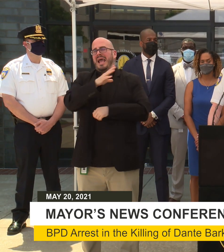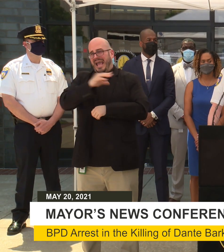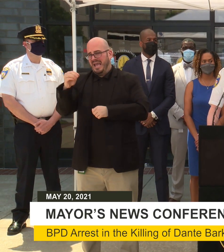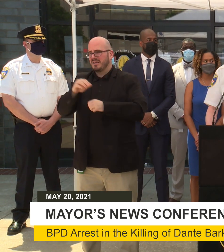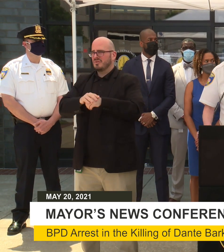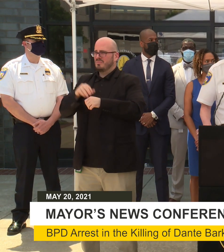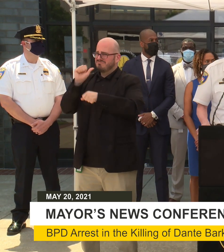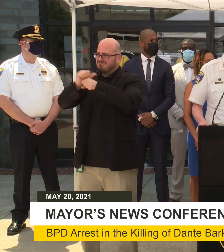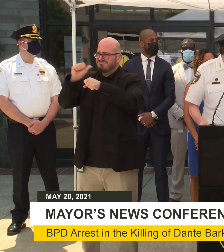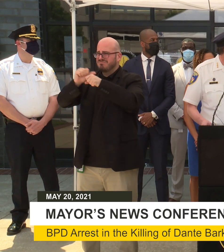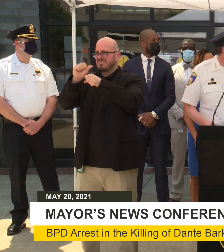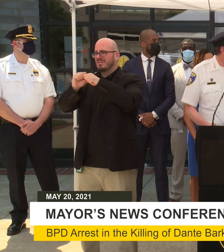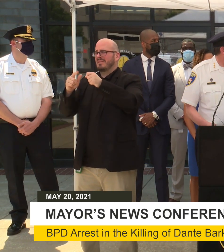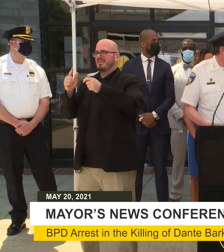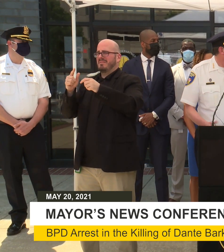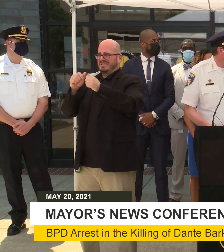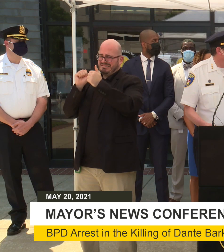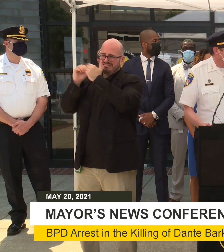Thank you.